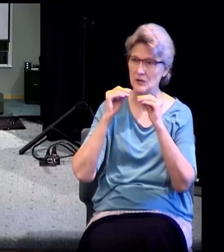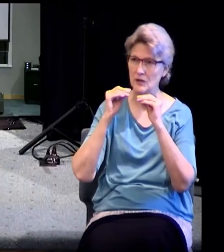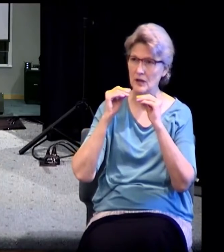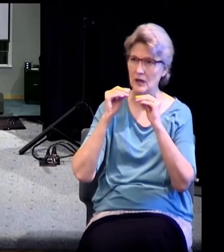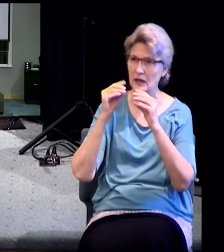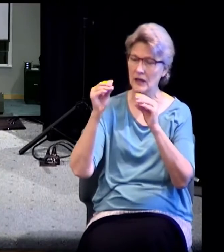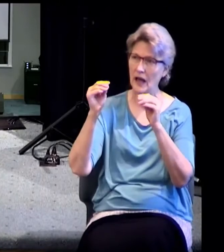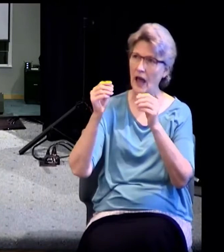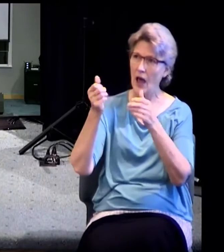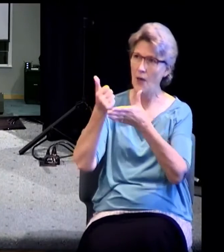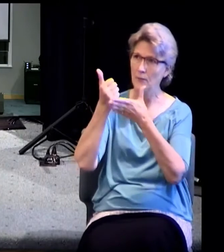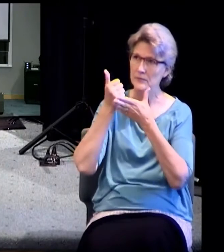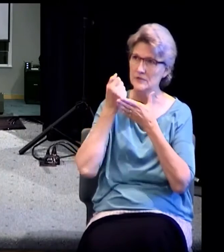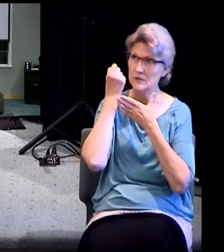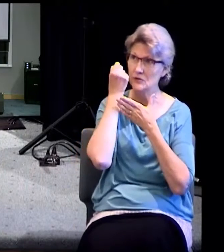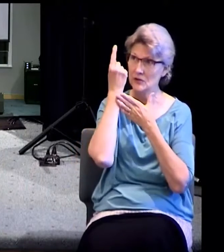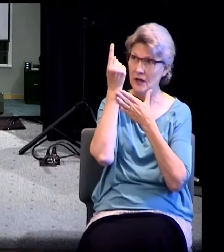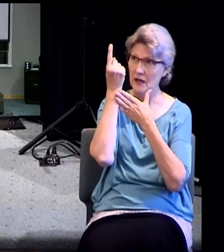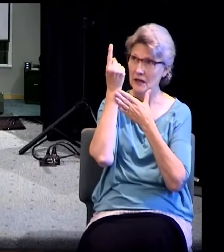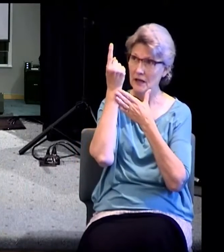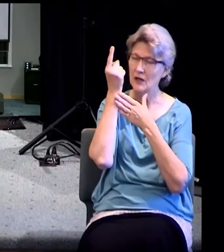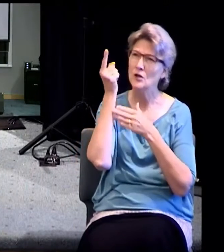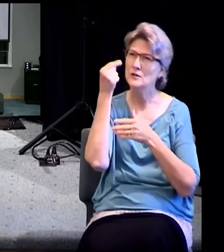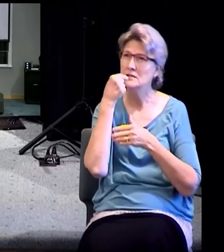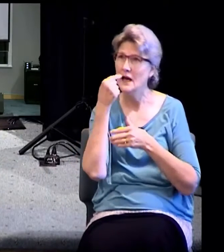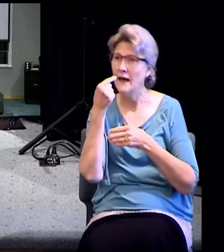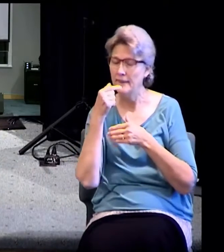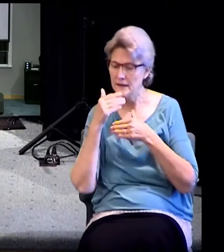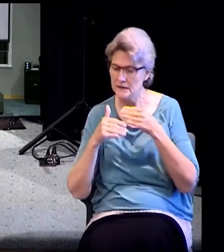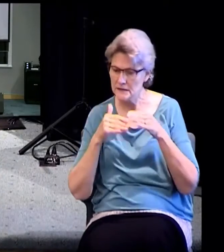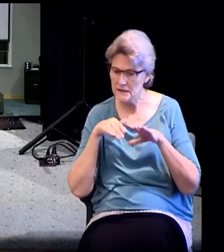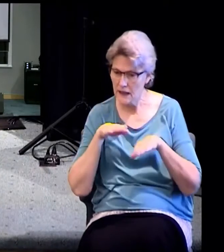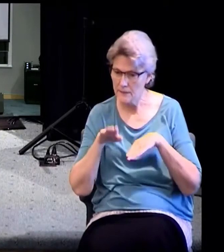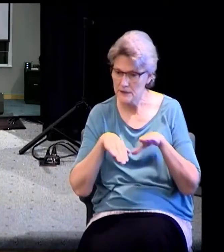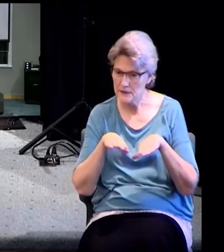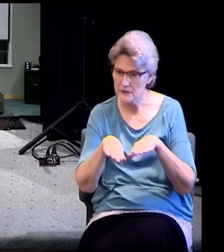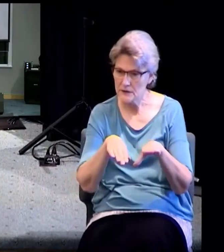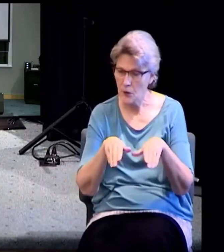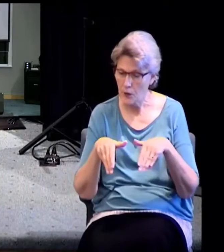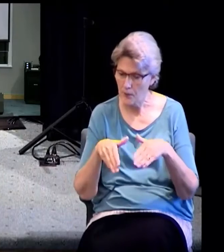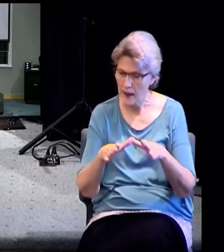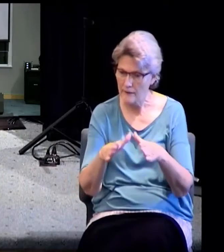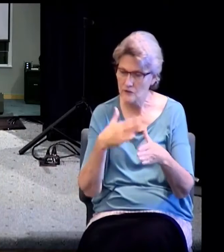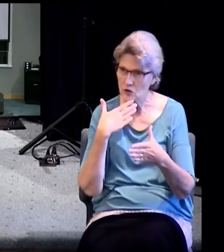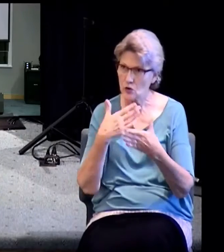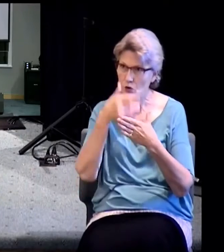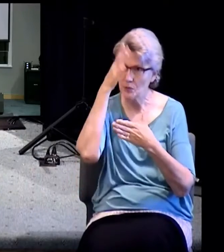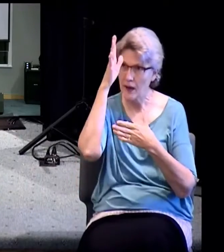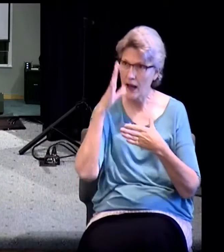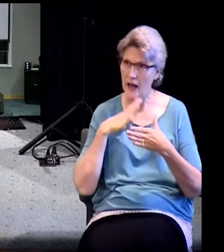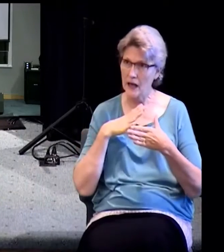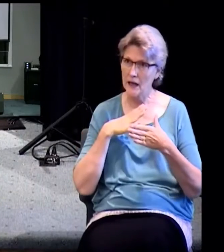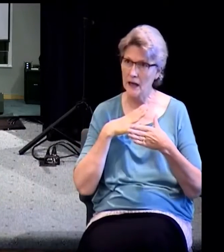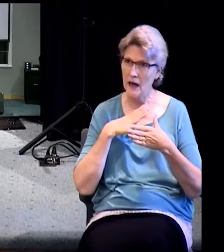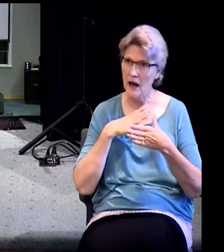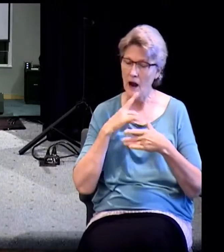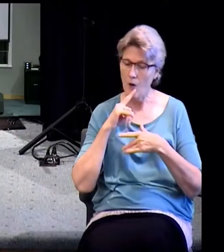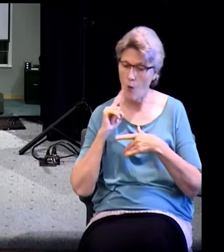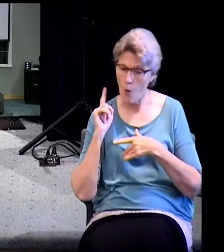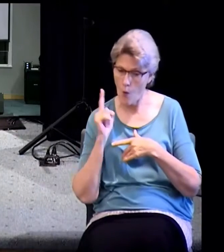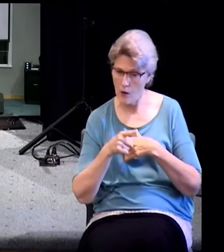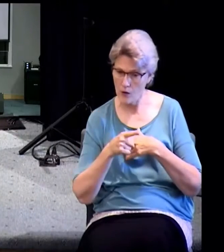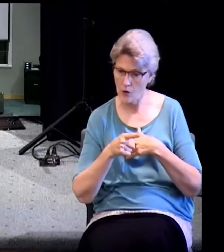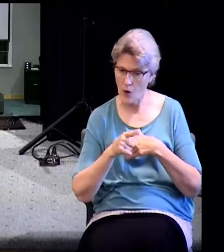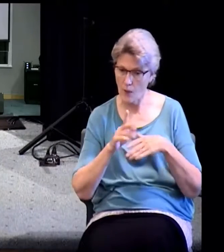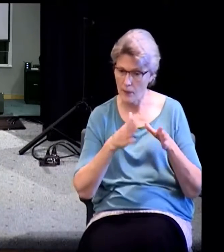would give us understanding. You said the steps of a good man are ordered of the Lord. Would you let your Word be a lamp unto